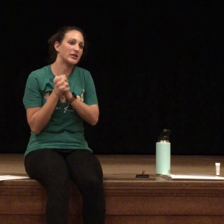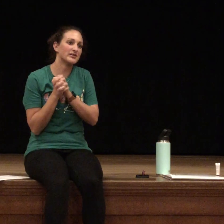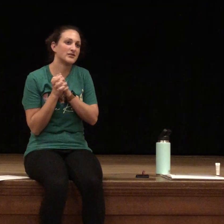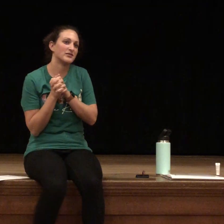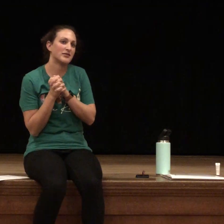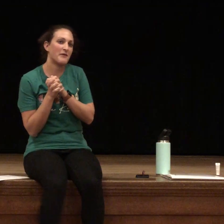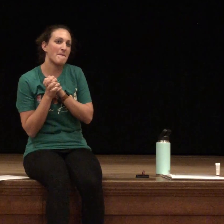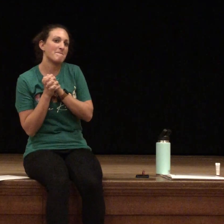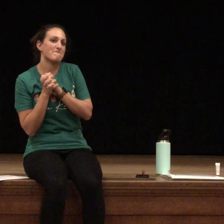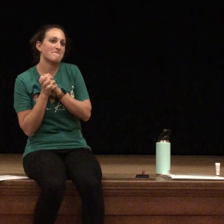is? Rochester.